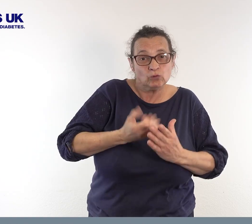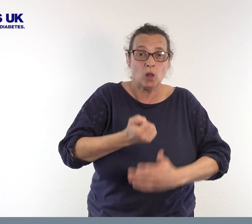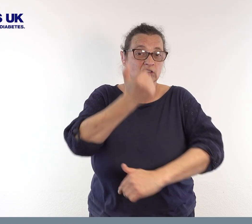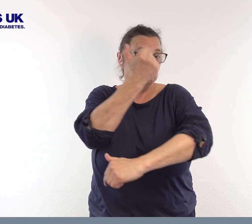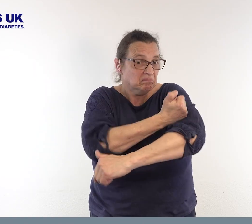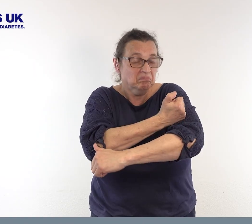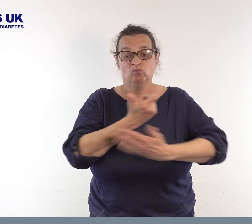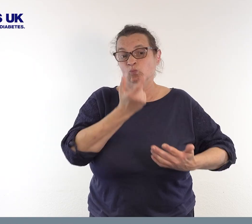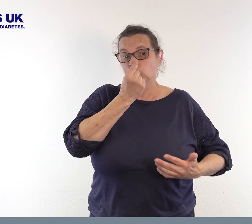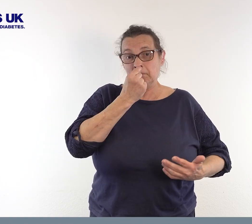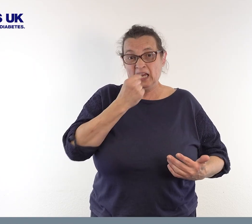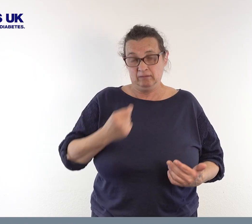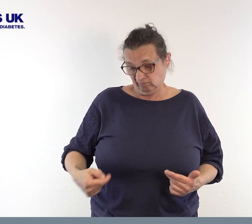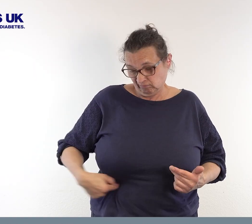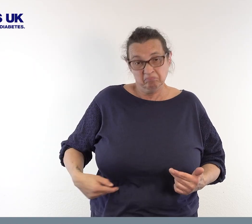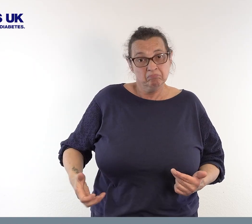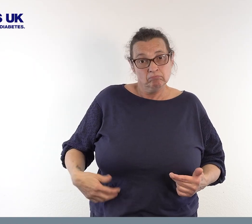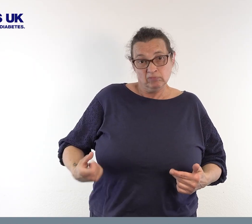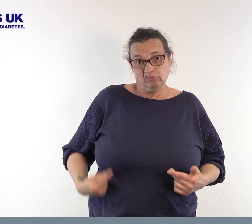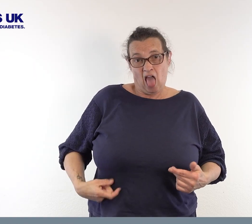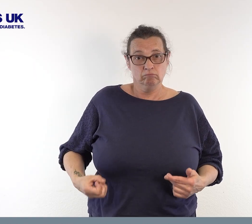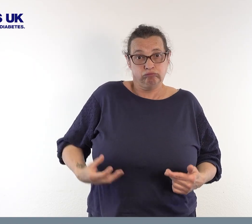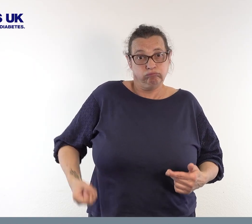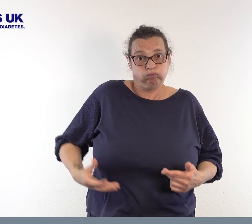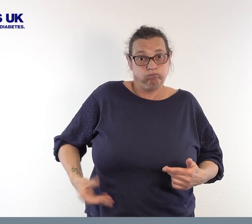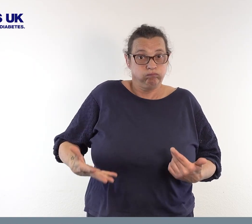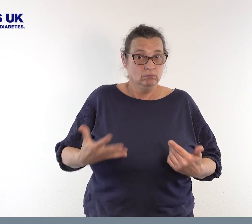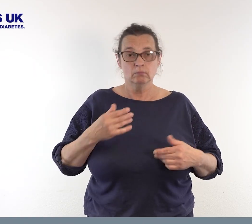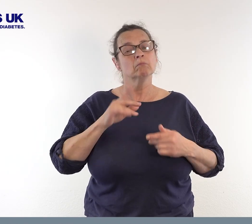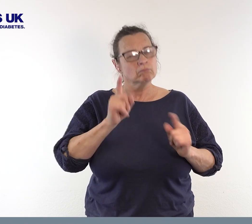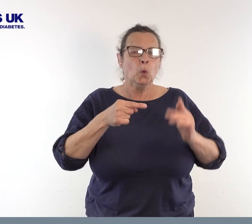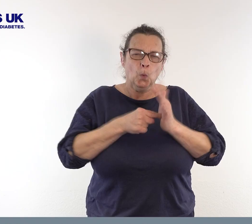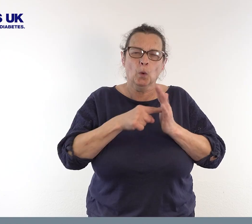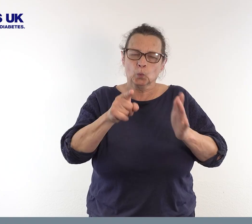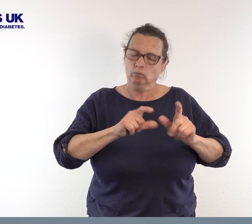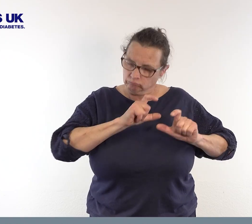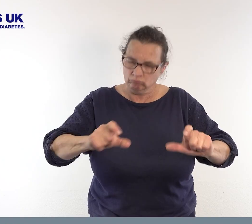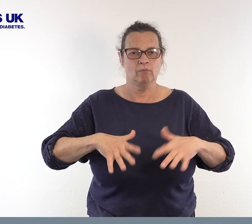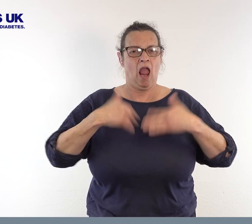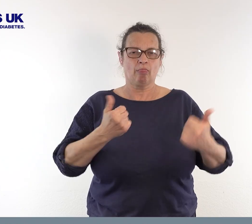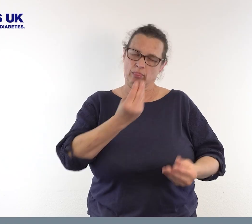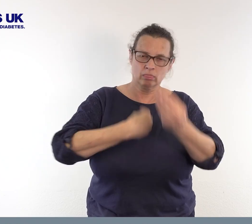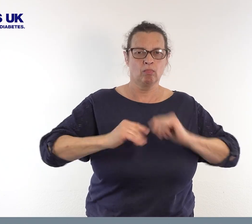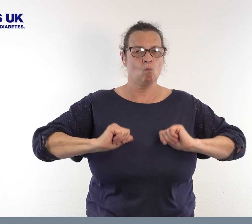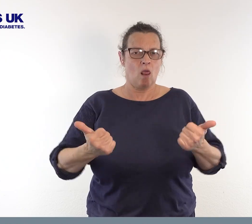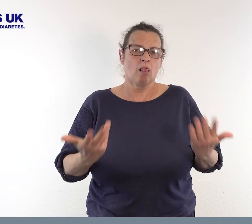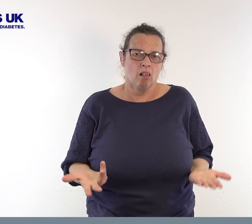both. You might need to use an insulin pen or pump. It's important to eat healthily and be physically active